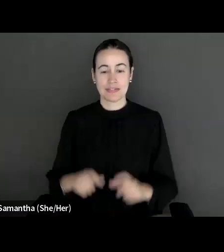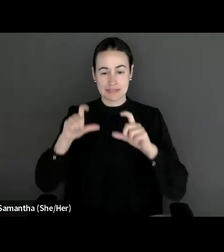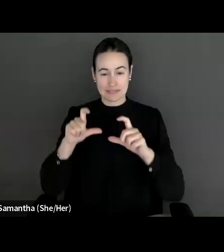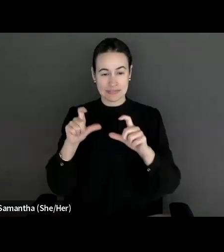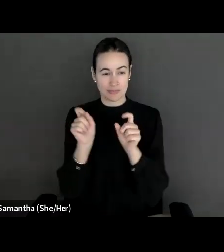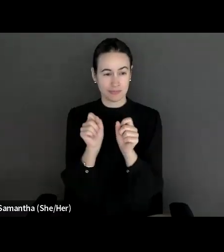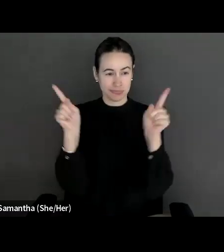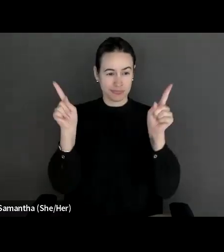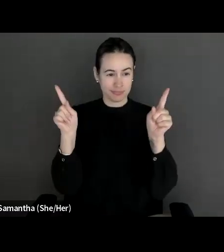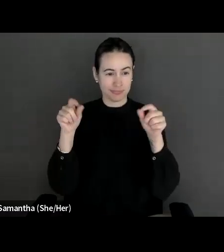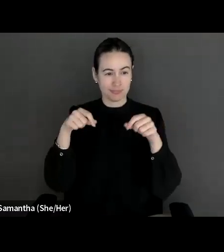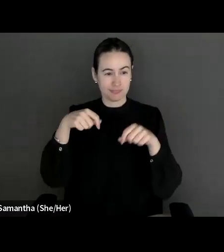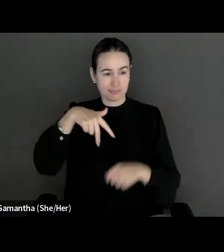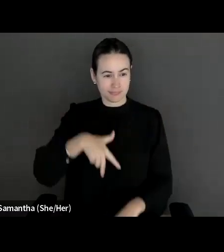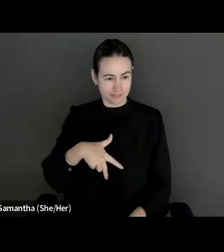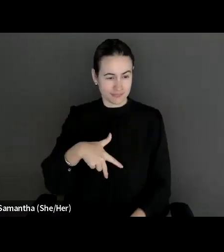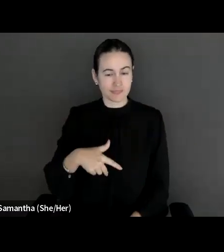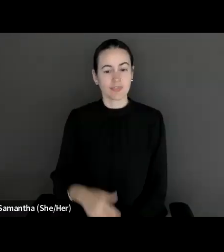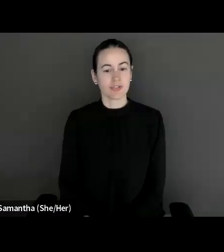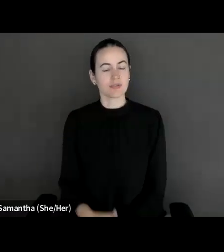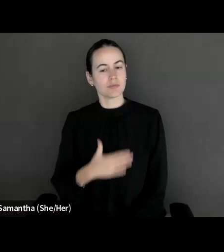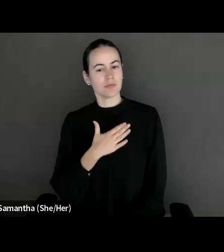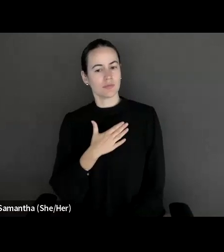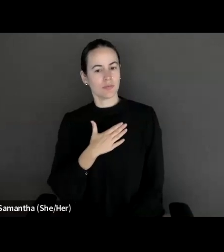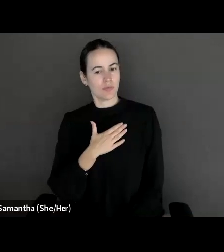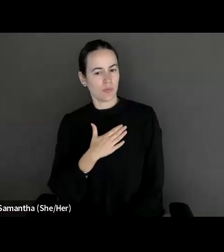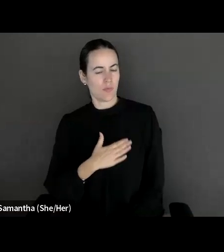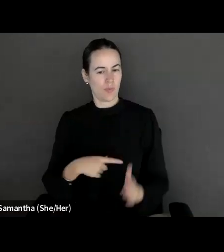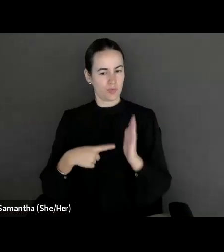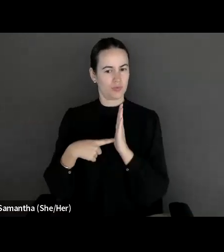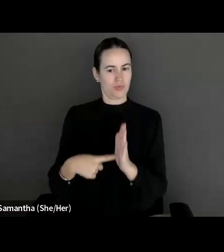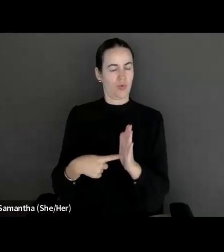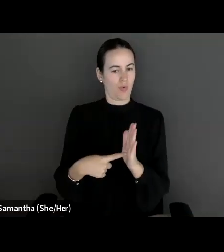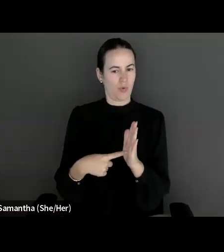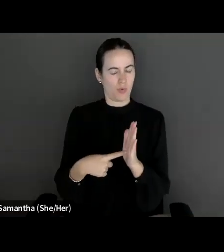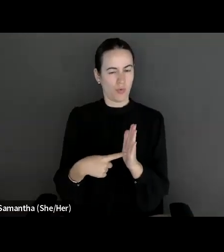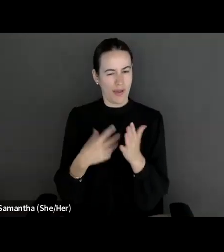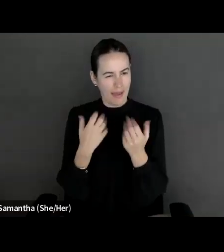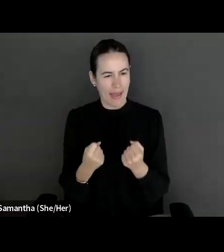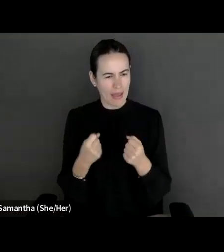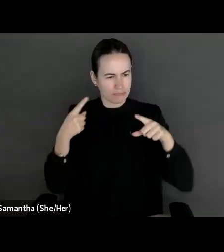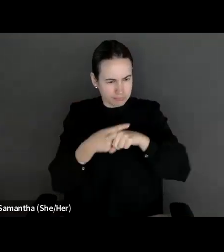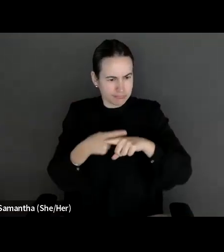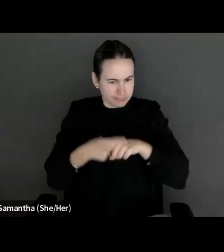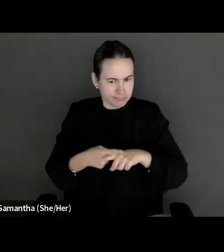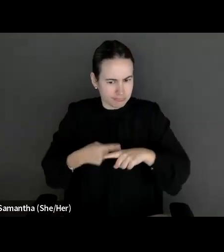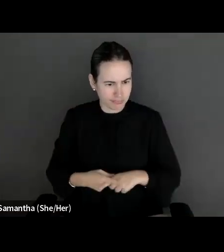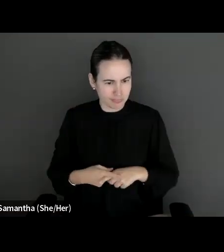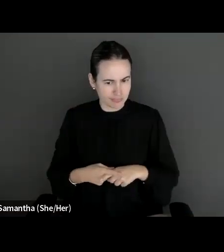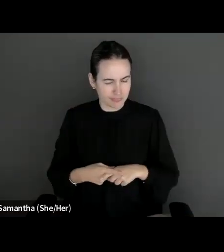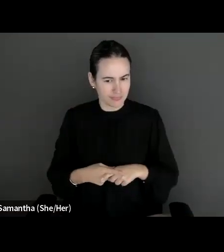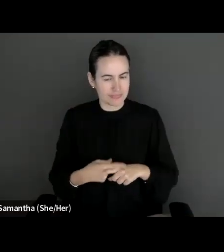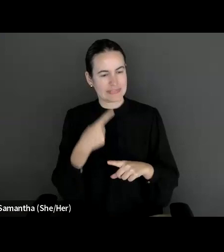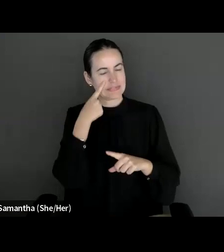the test purpose score use is at odds with the sources of scale construct, and I've talked about considering the impact of